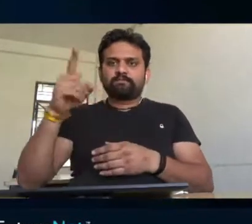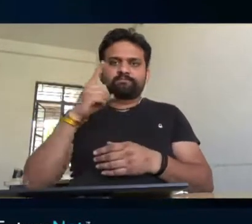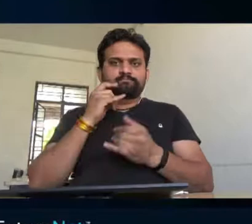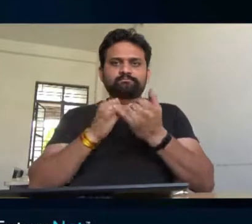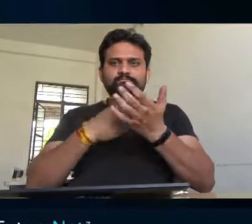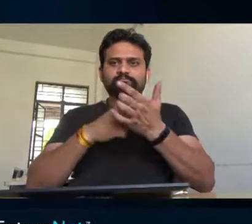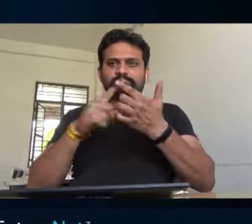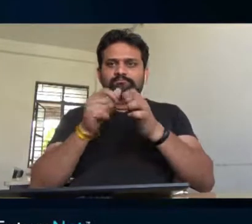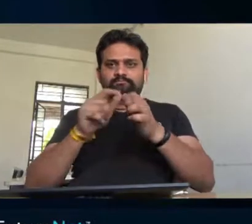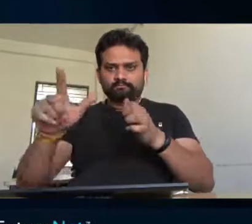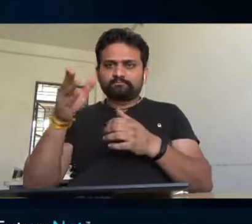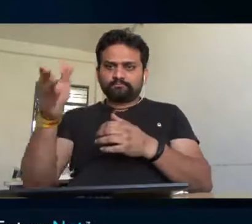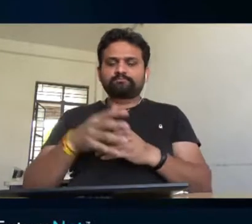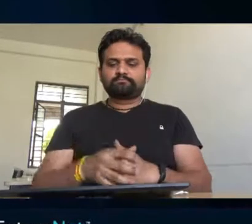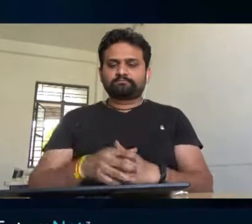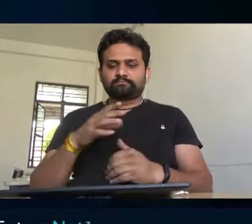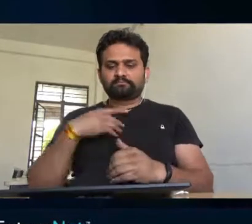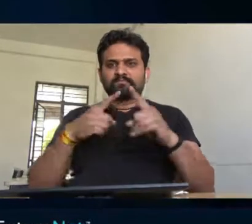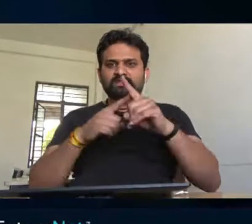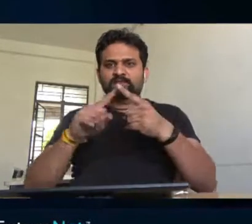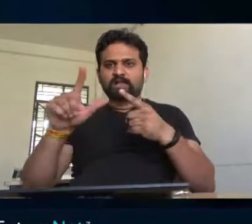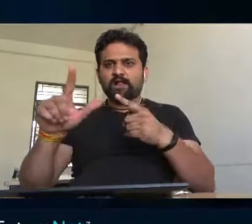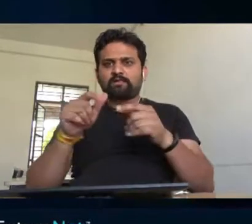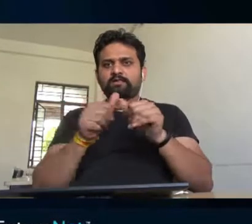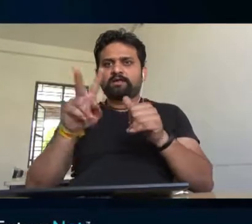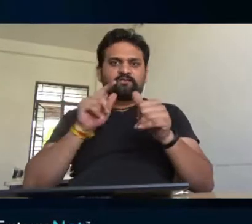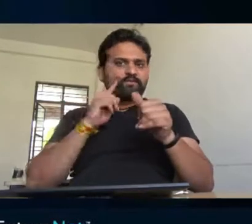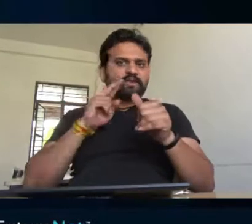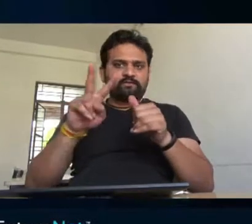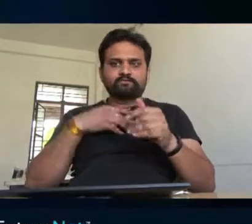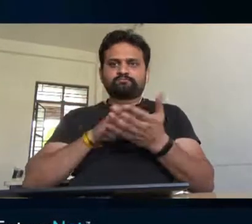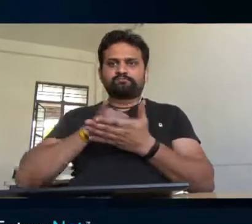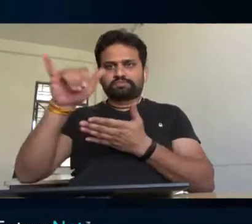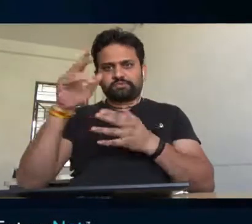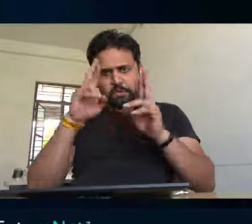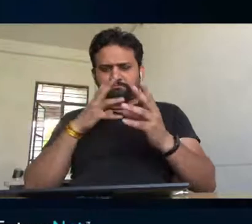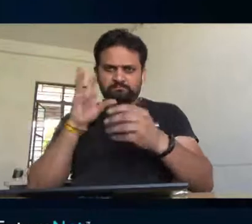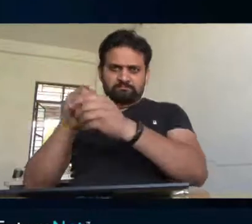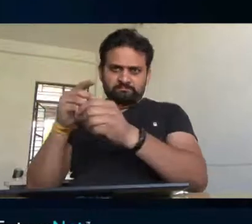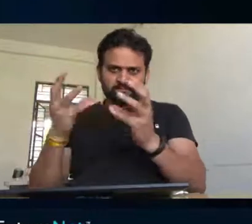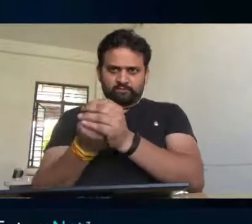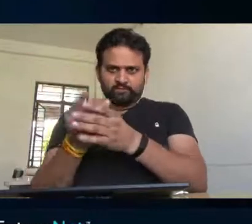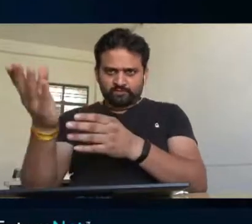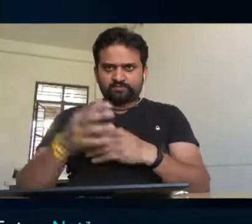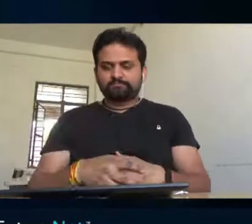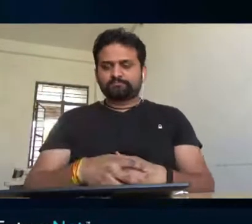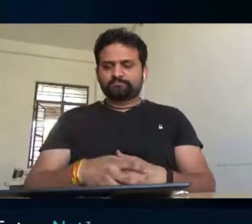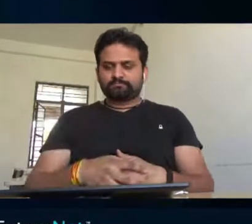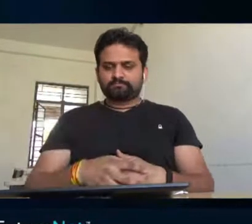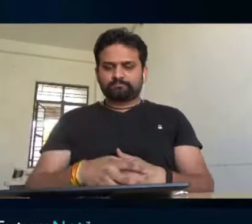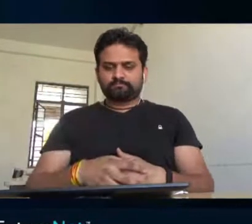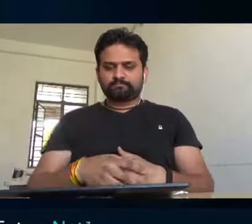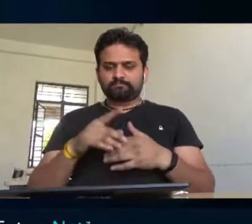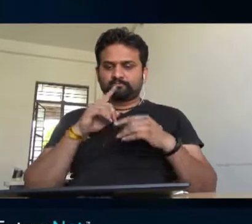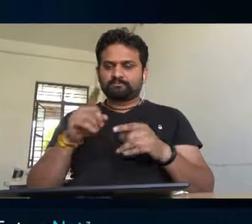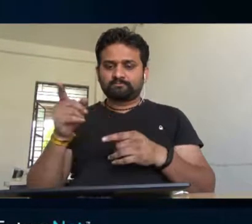all our team in Israel. And I'm more than happy to come this time. Last time I couldn't, but this time I will be there, and